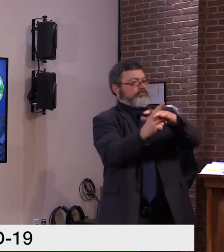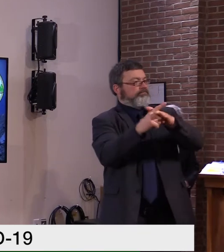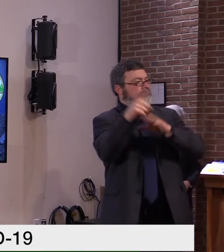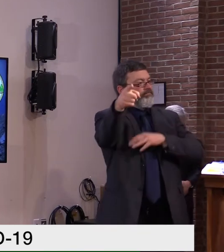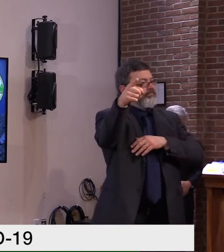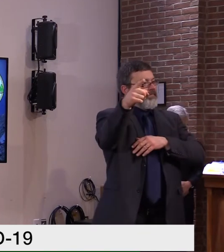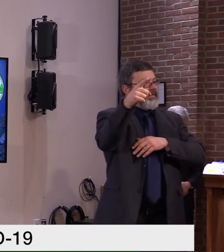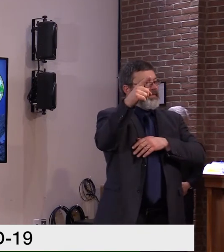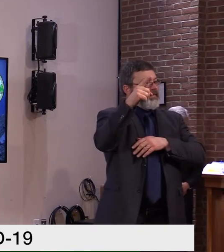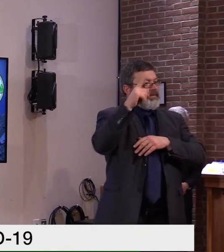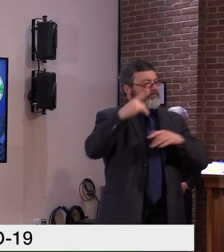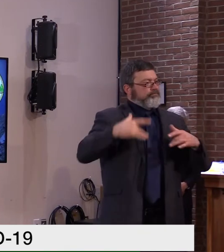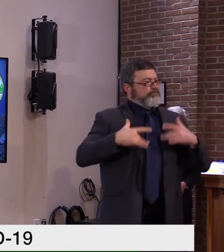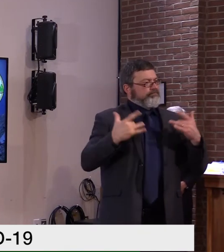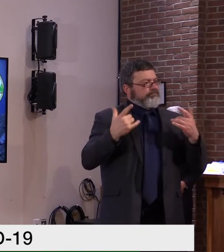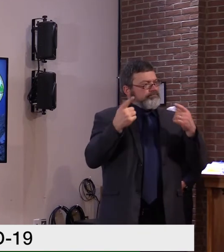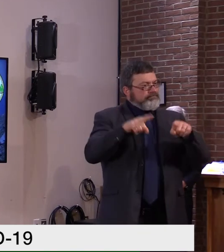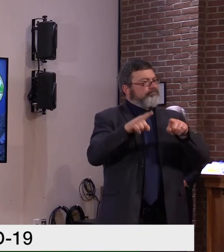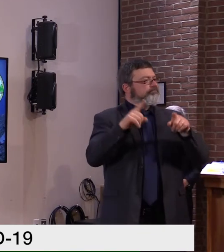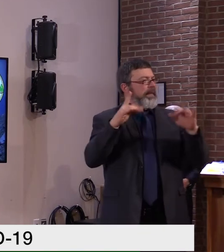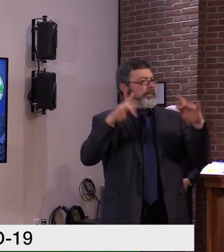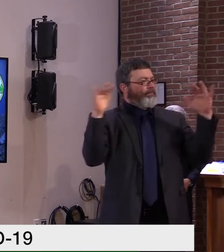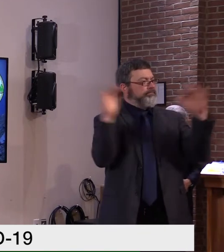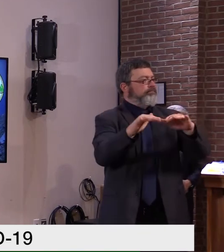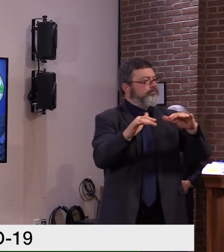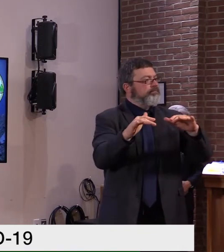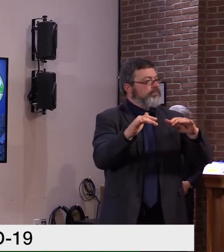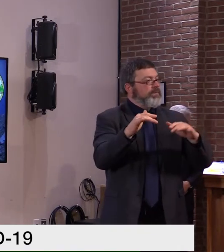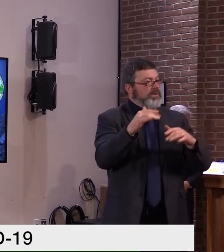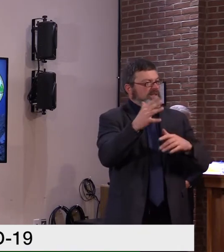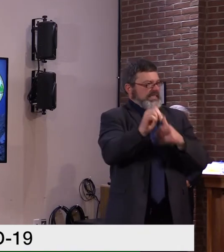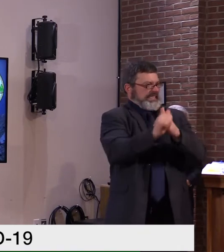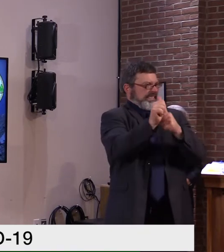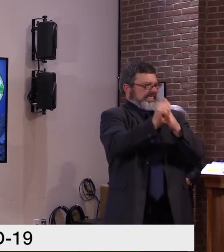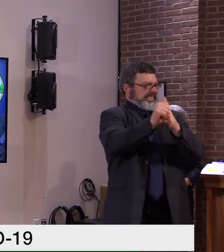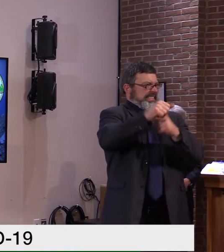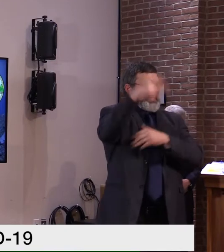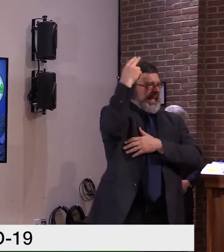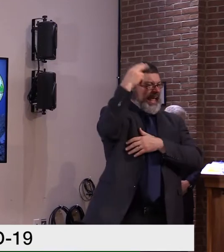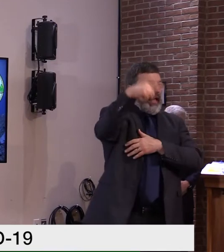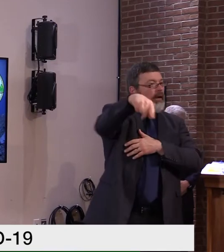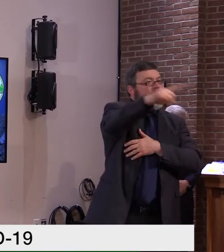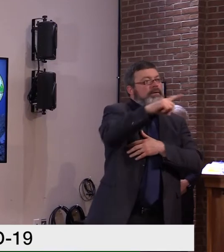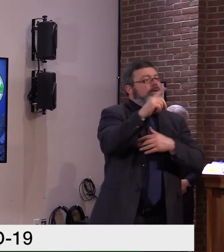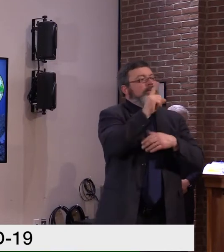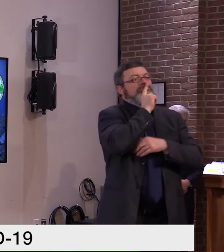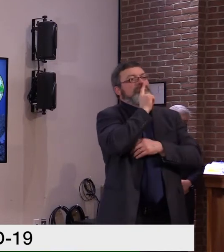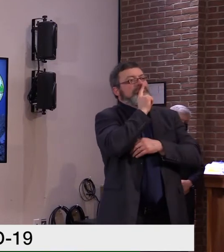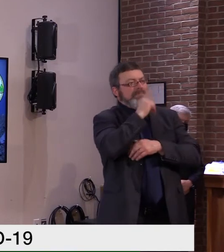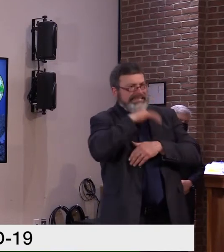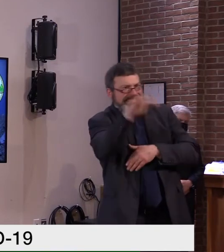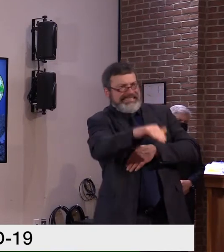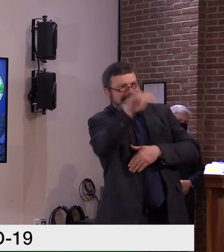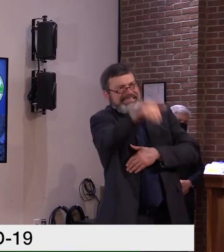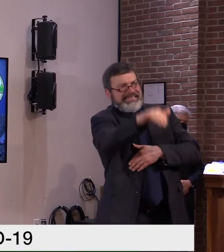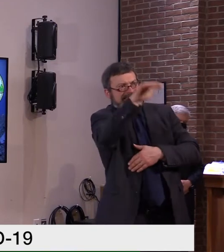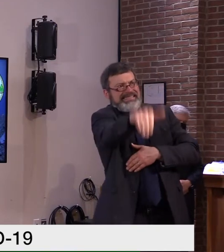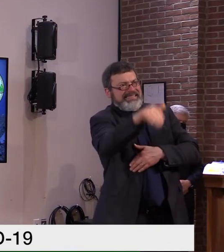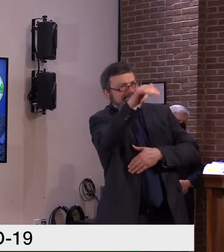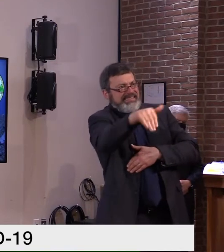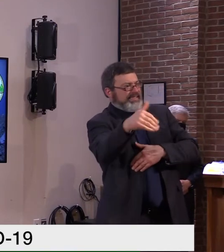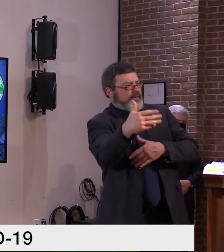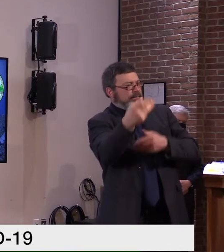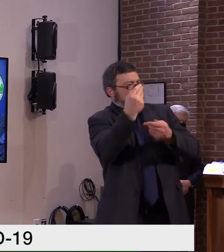that person attended that could have put others at potential risk, that either did not keep the appropriate list